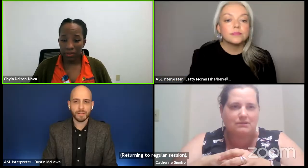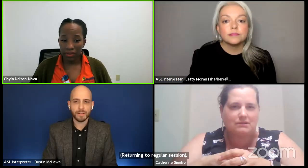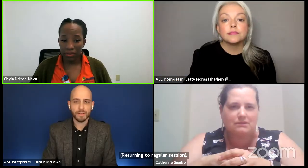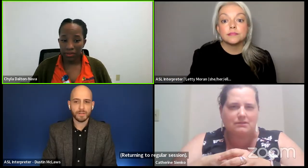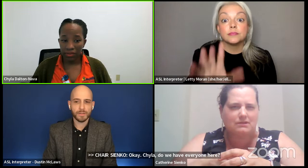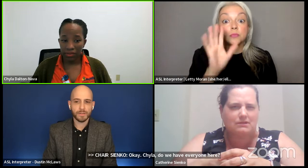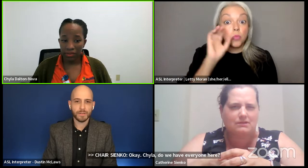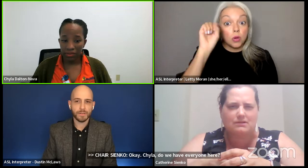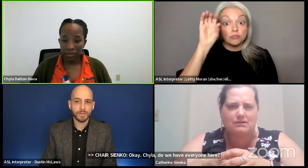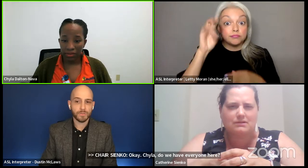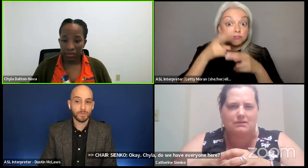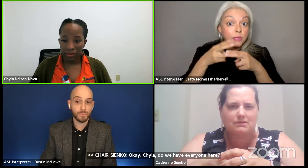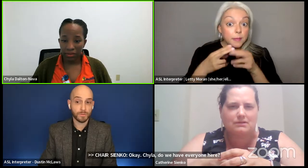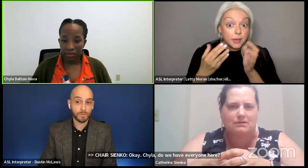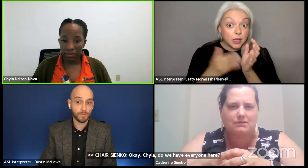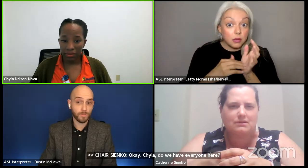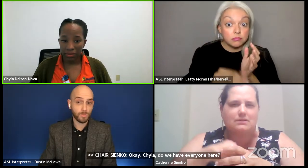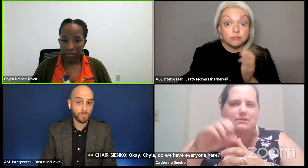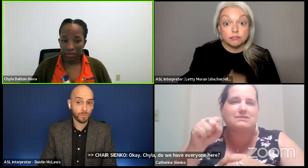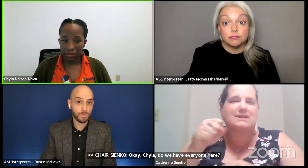call?